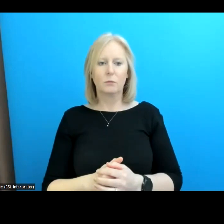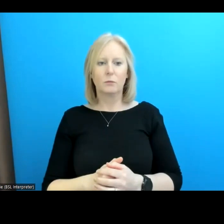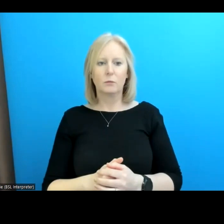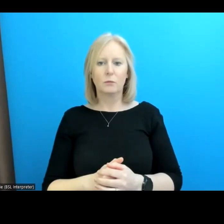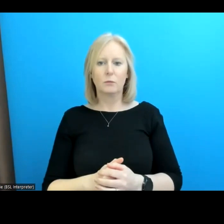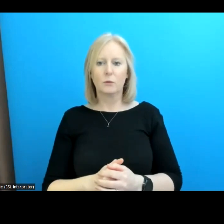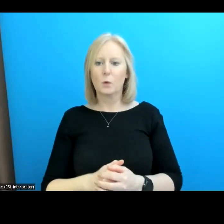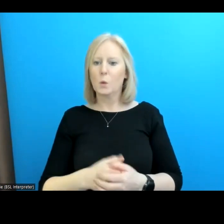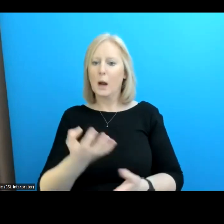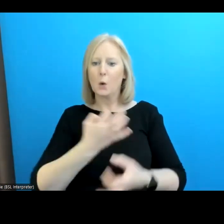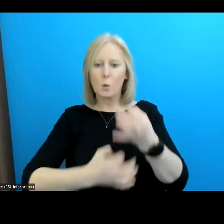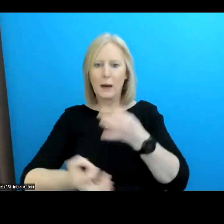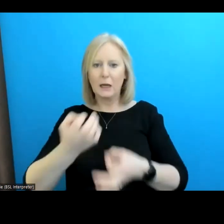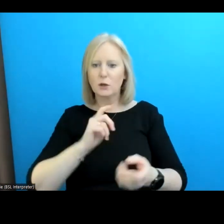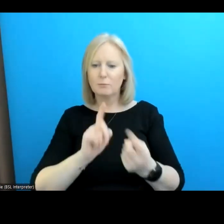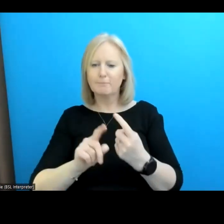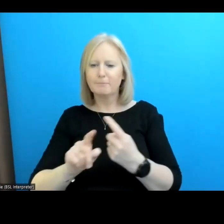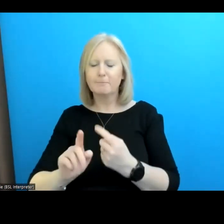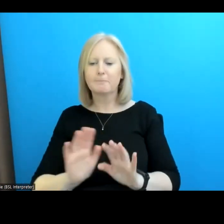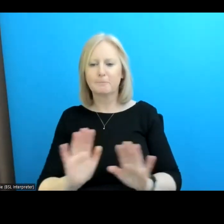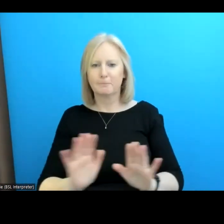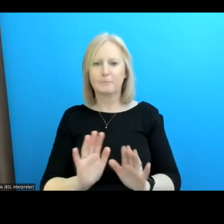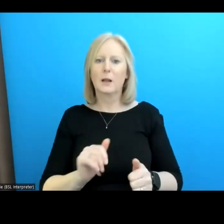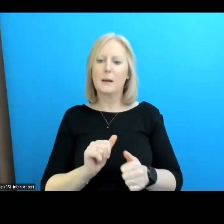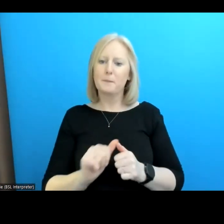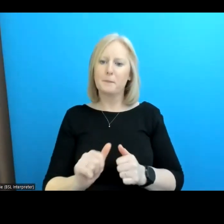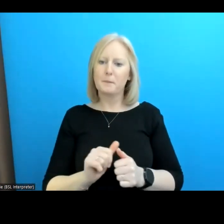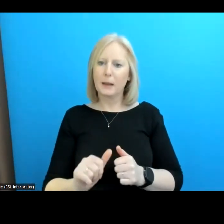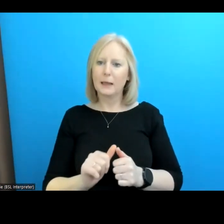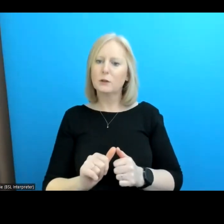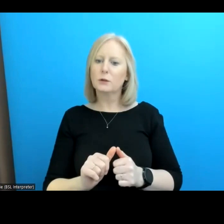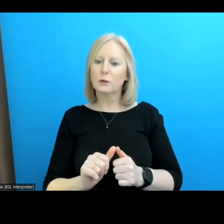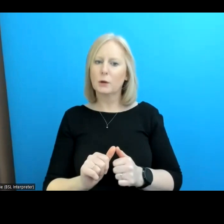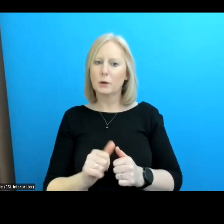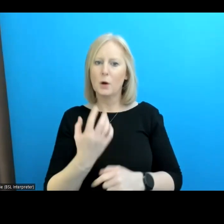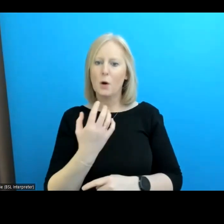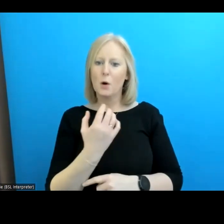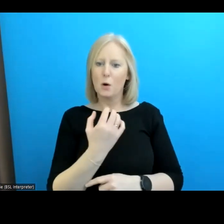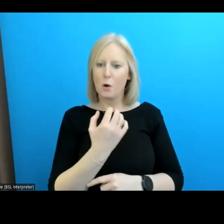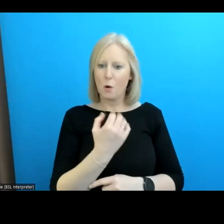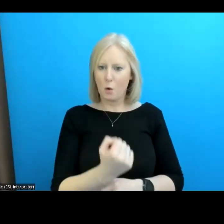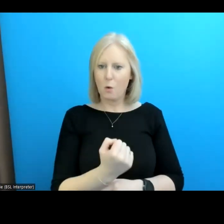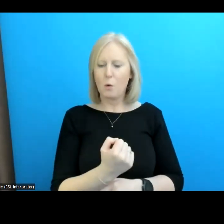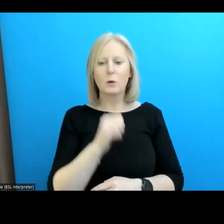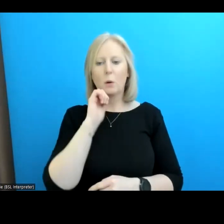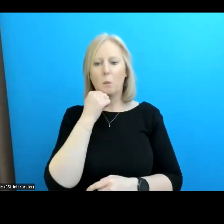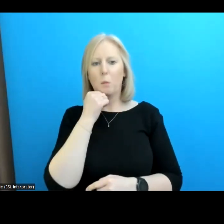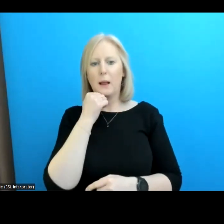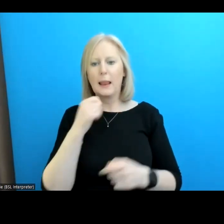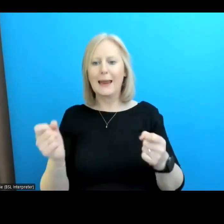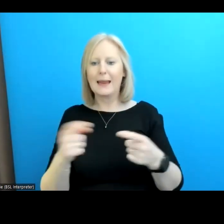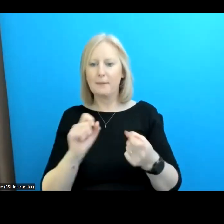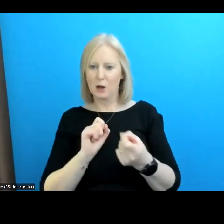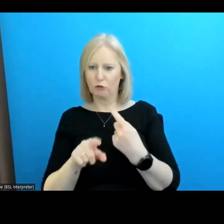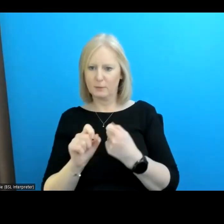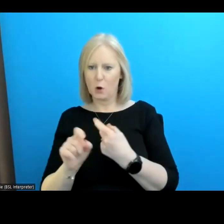the questions that are coming in the chat, I think it might be best to tackle those via kind of email. What we're going to do is